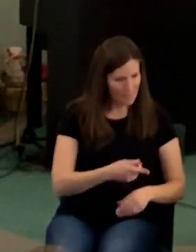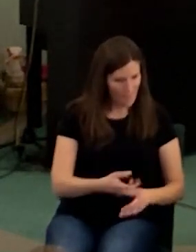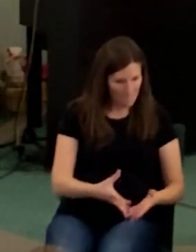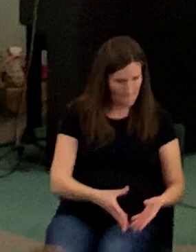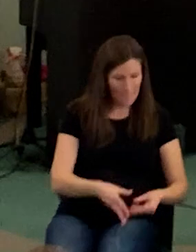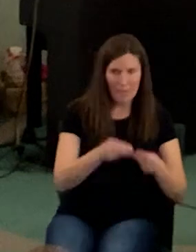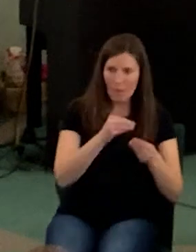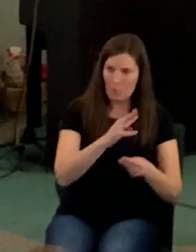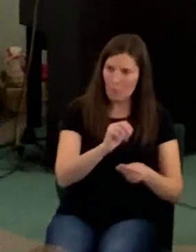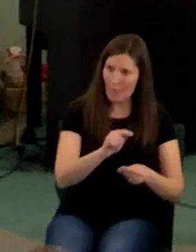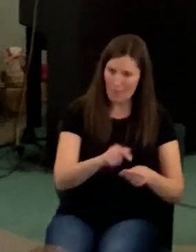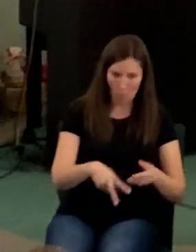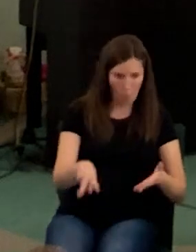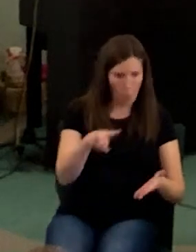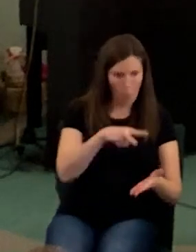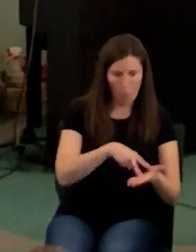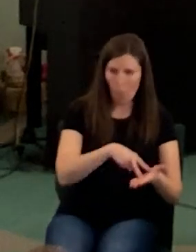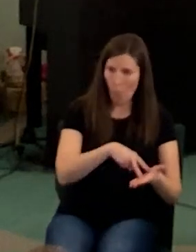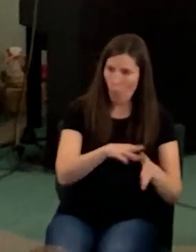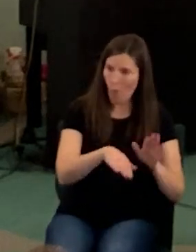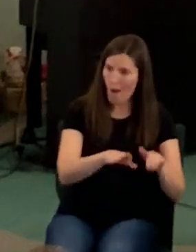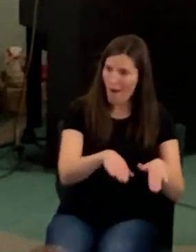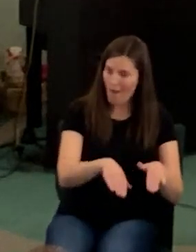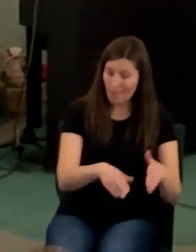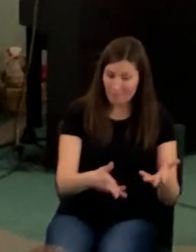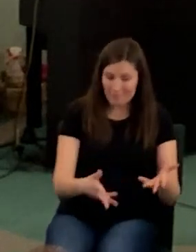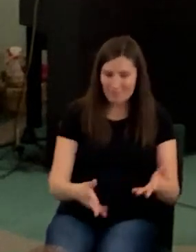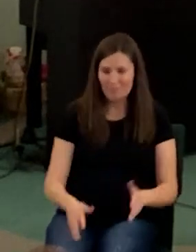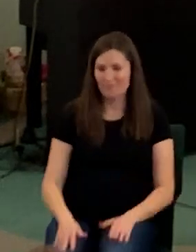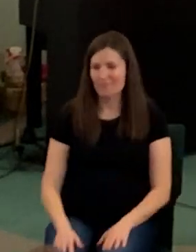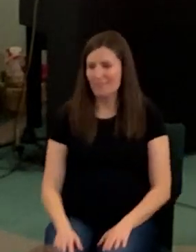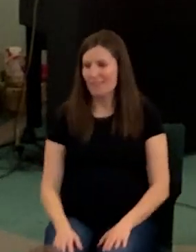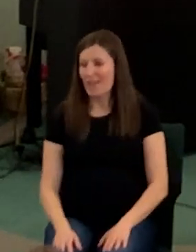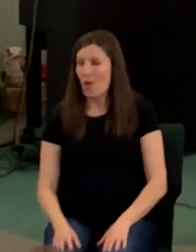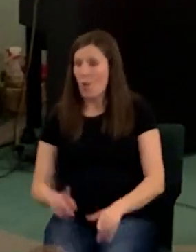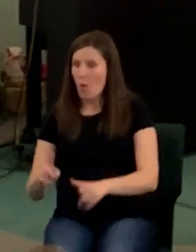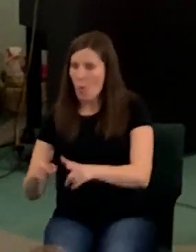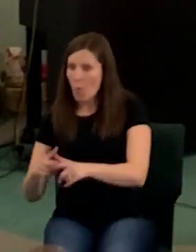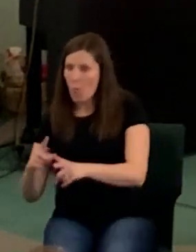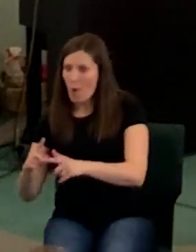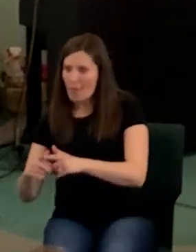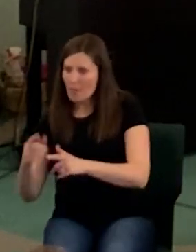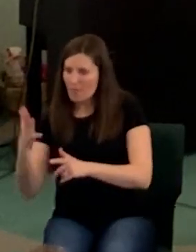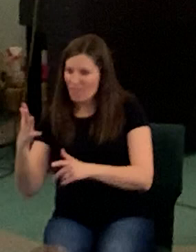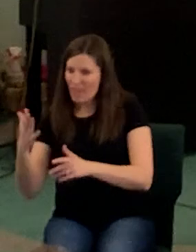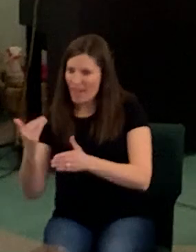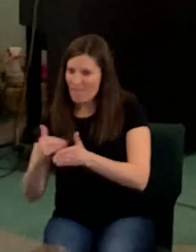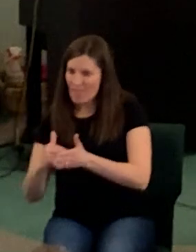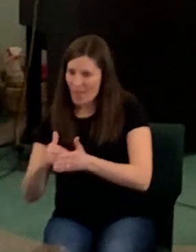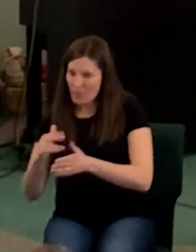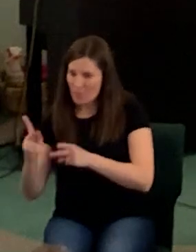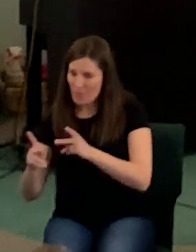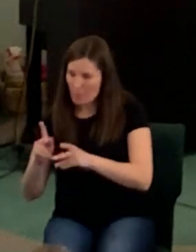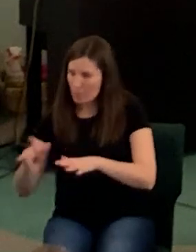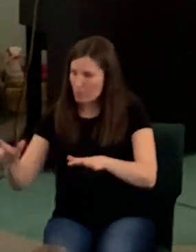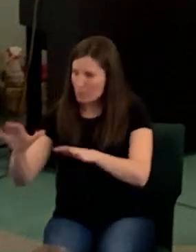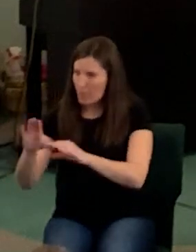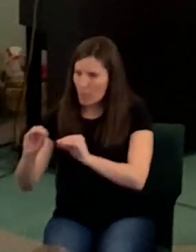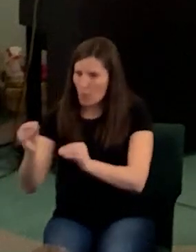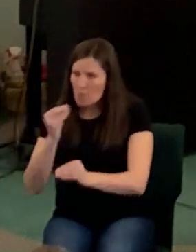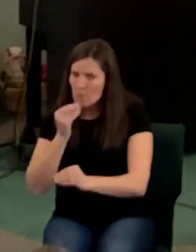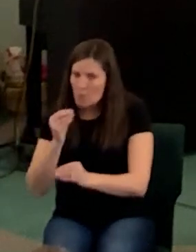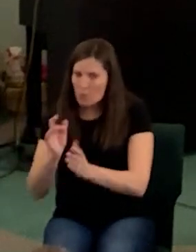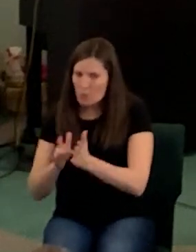When people are hungry and they just have a few pieces of fish and bread, Jesus takes the little bit they have and he makes more of